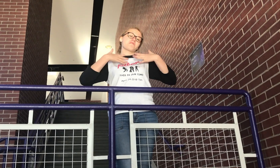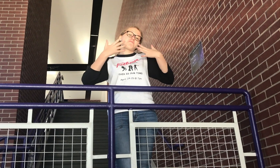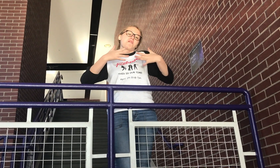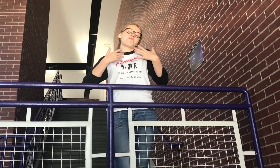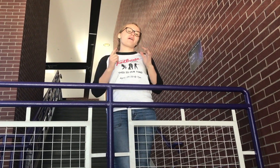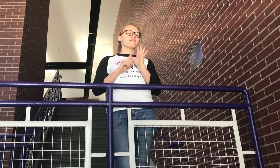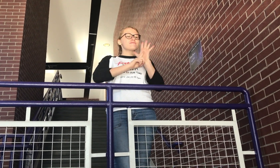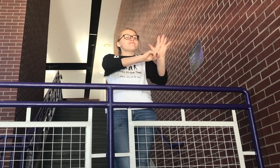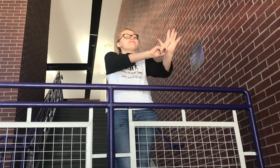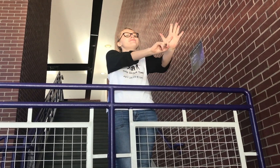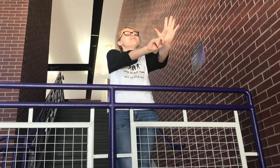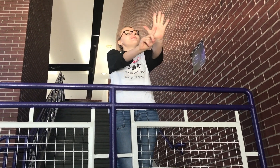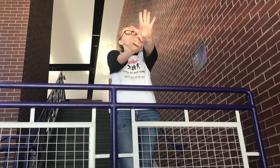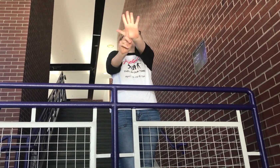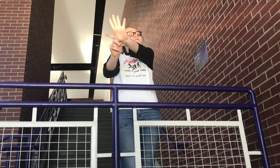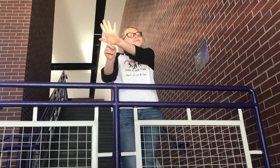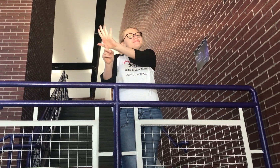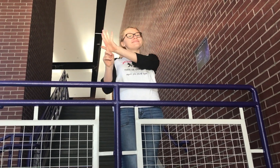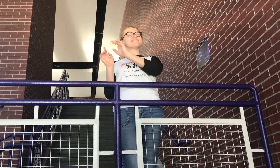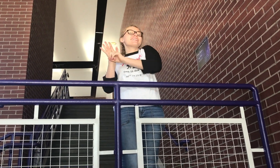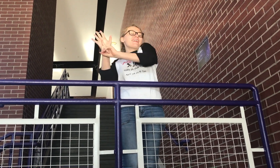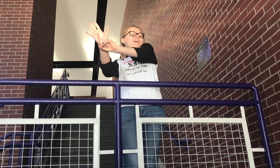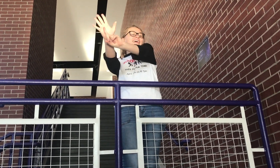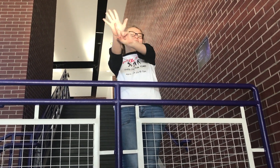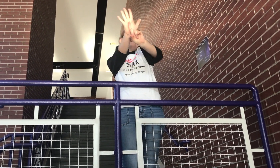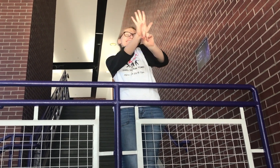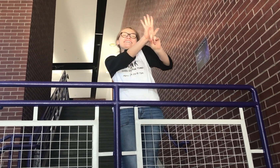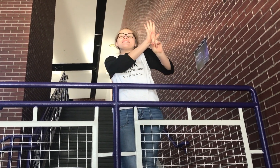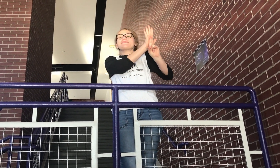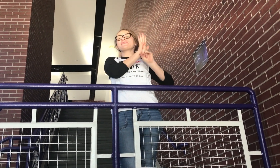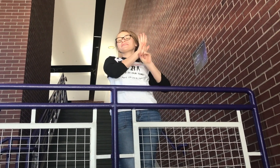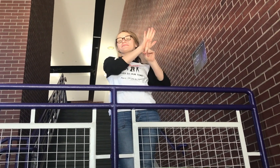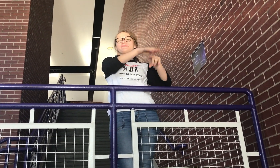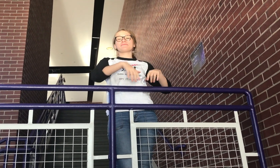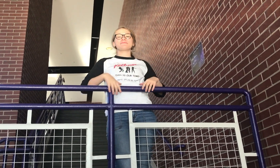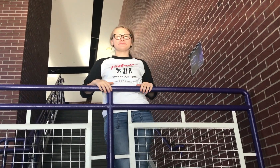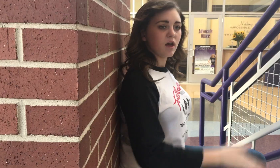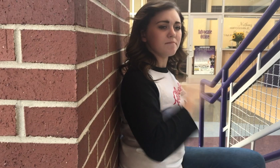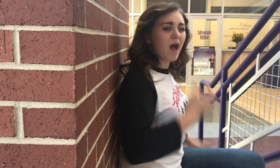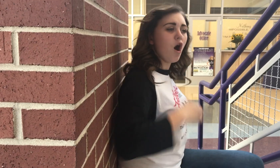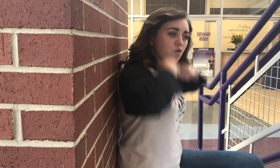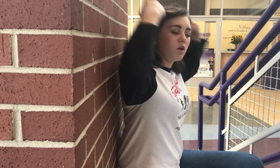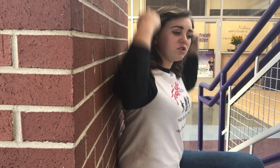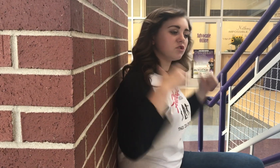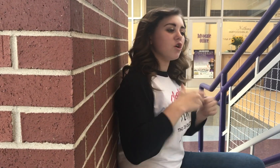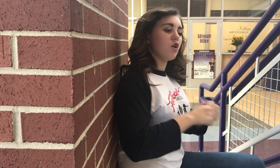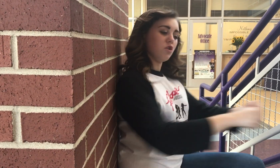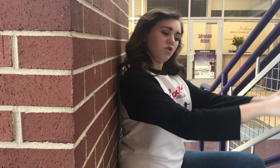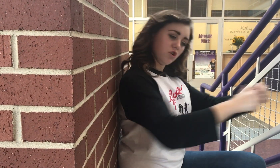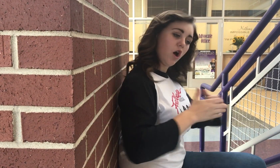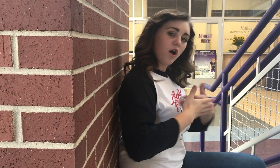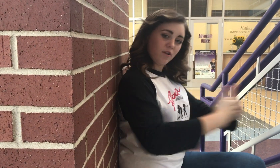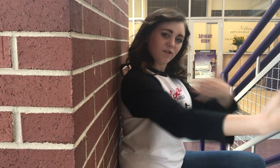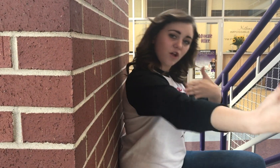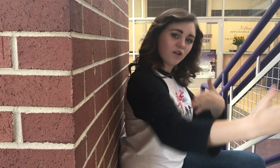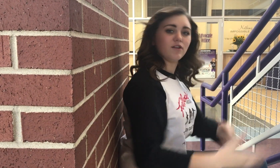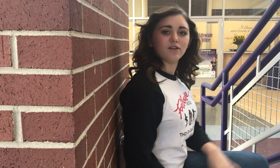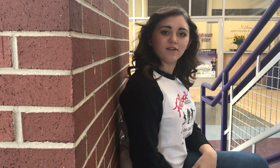I'm alright song My power's turned on Starting